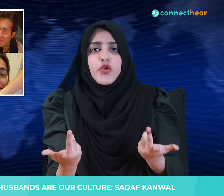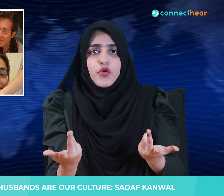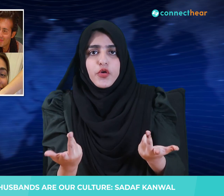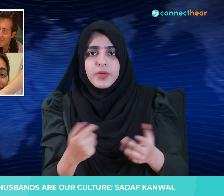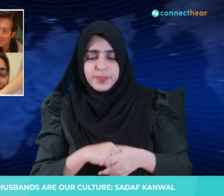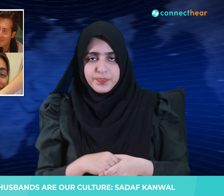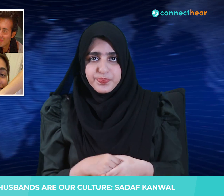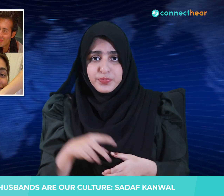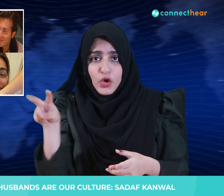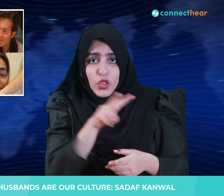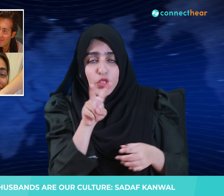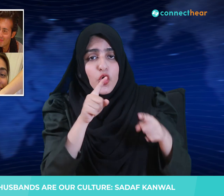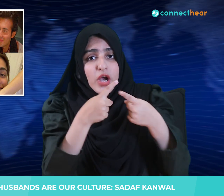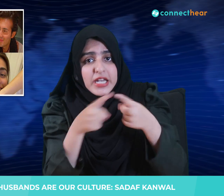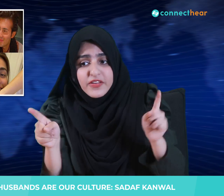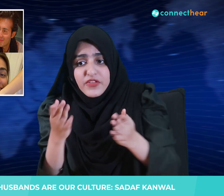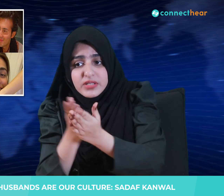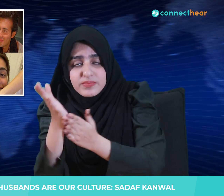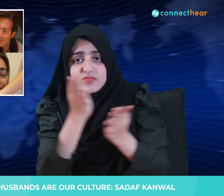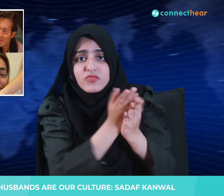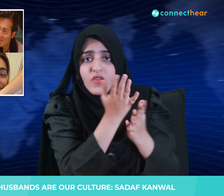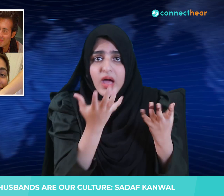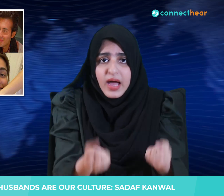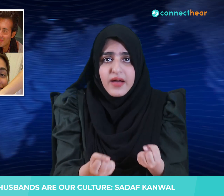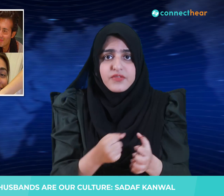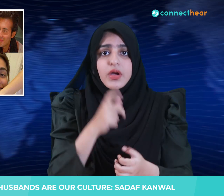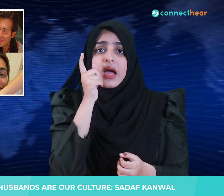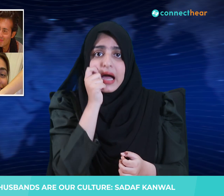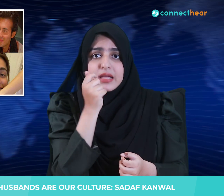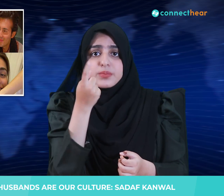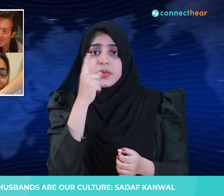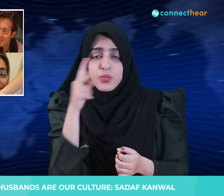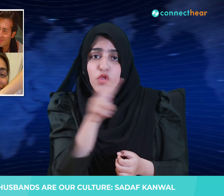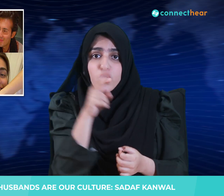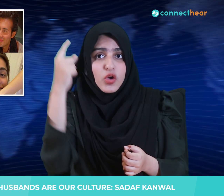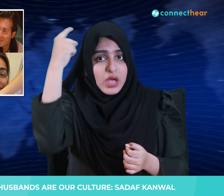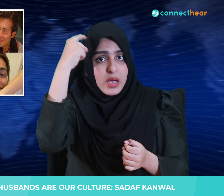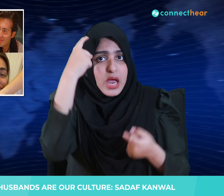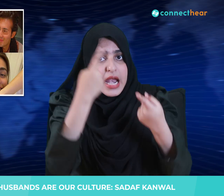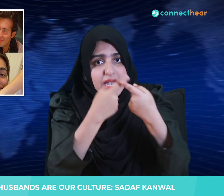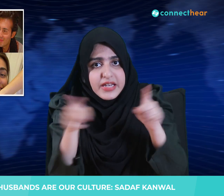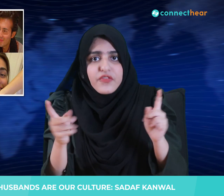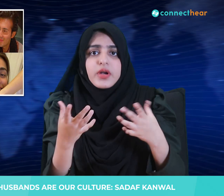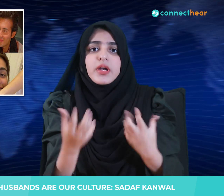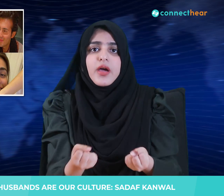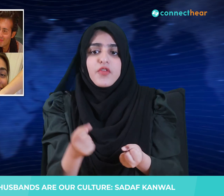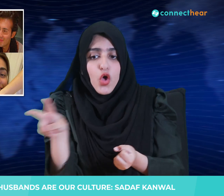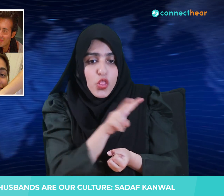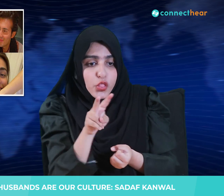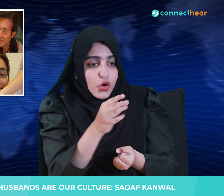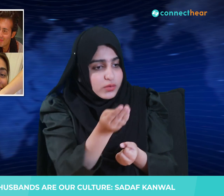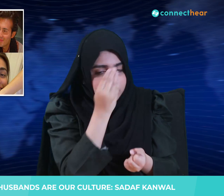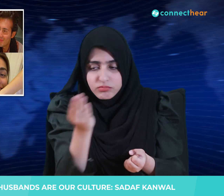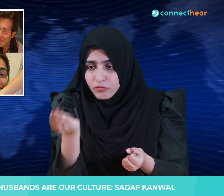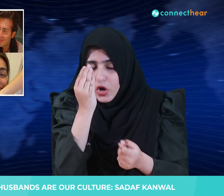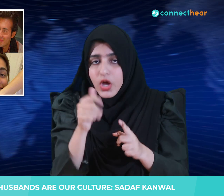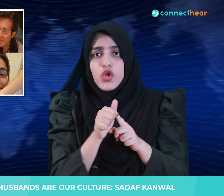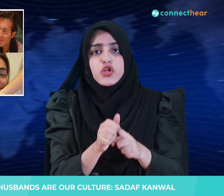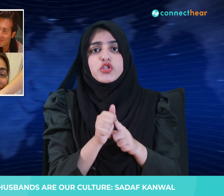of traditional gender roles, the actor explained, "Men and women think differently. If they both respect each other's